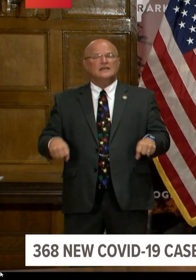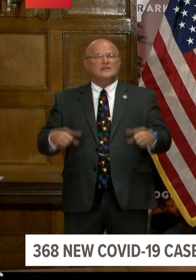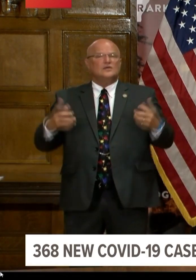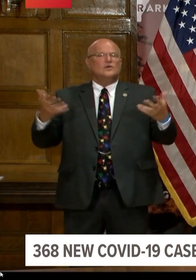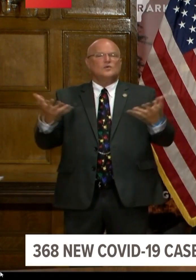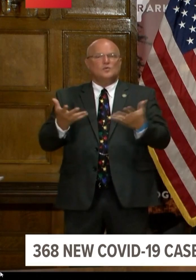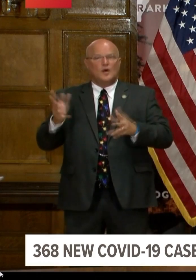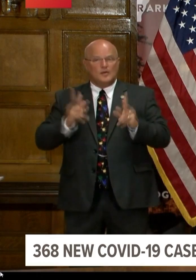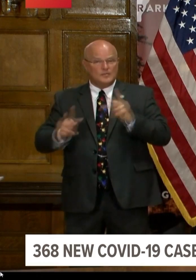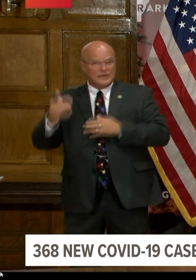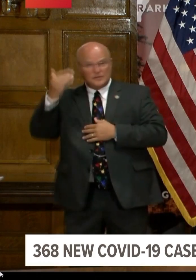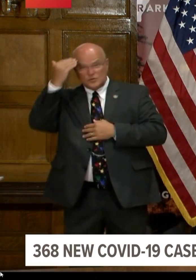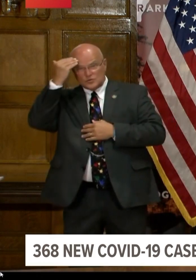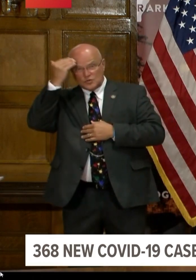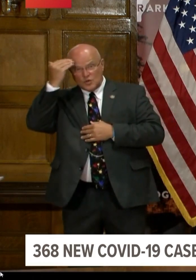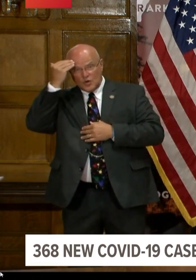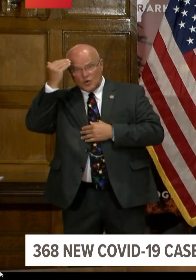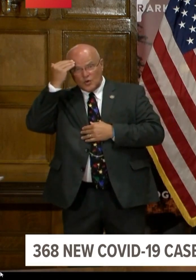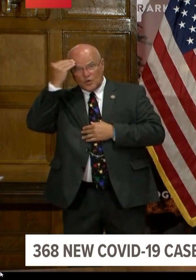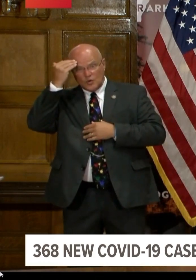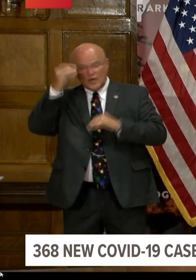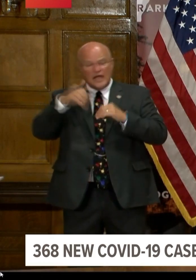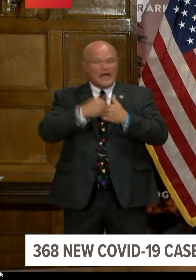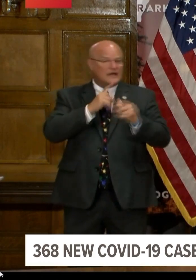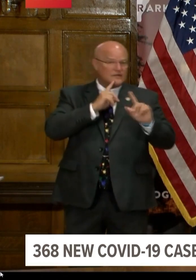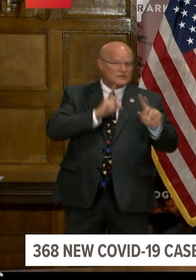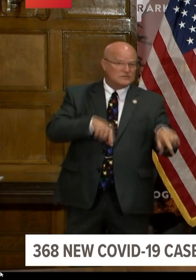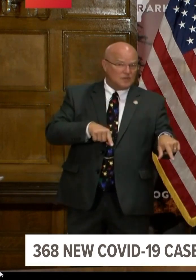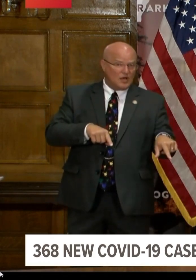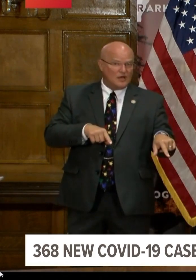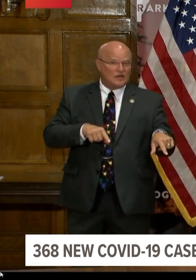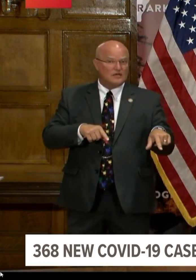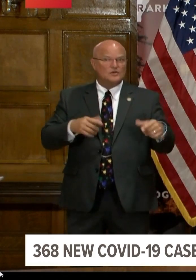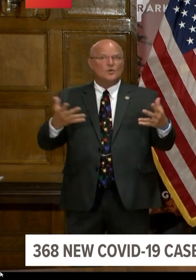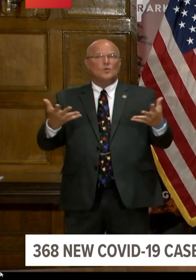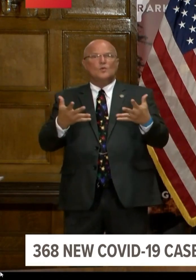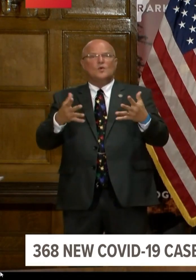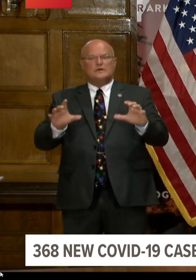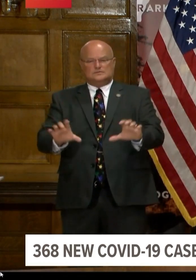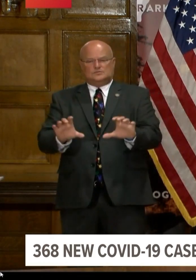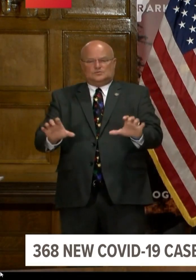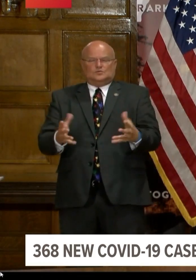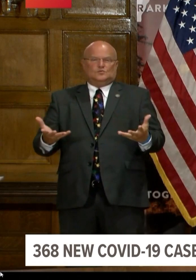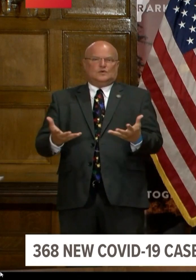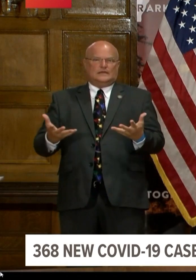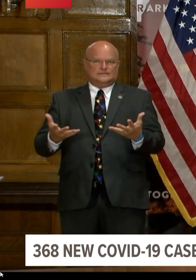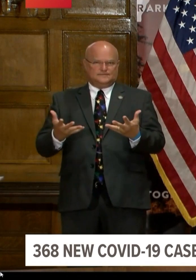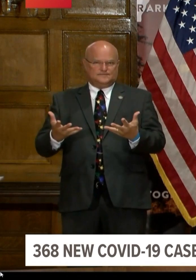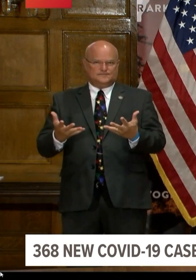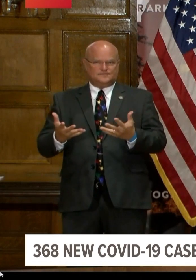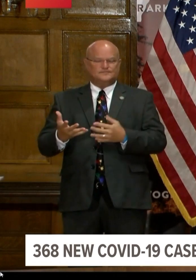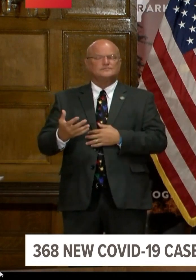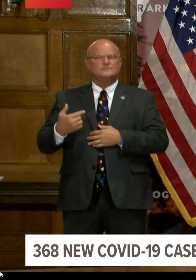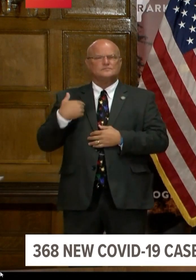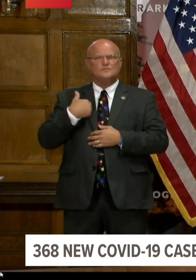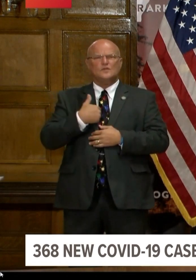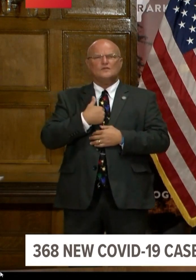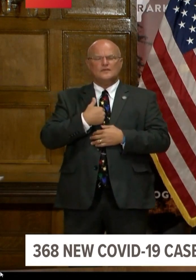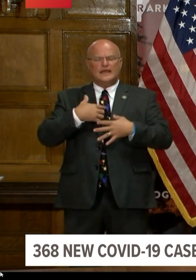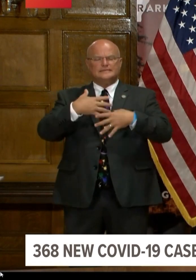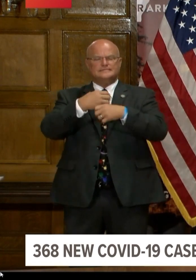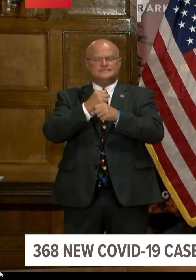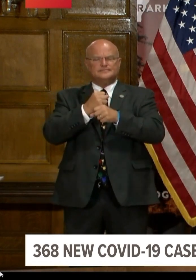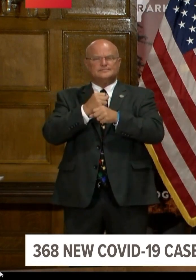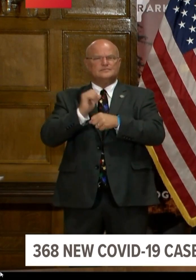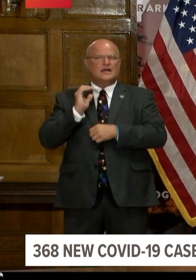what do people know. I mean, how do they respond? What should they be doing? We've had a consensus in